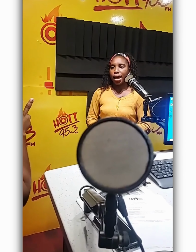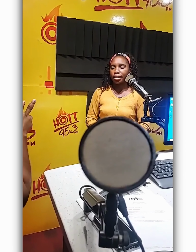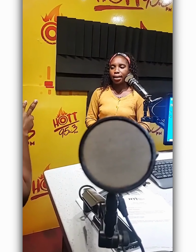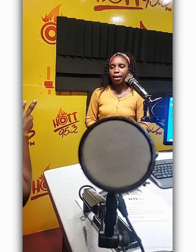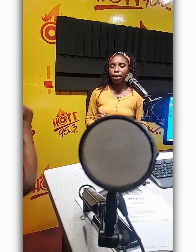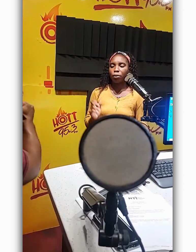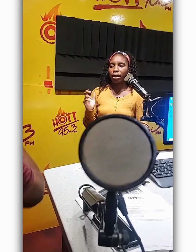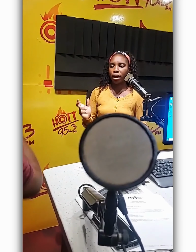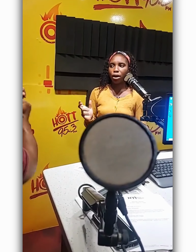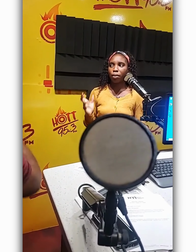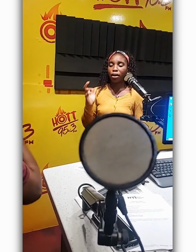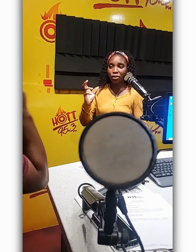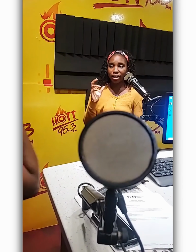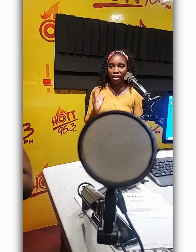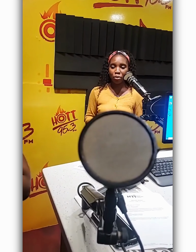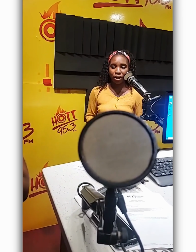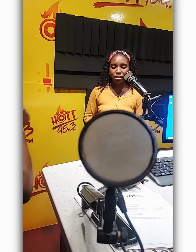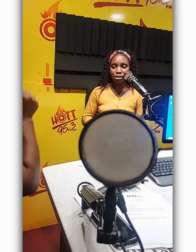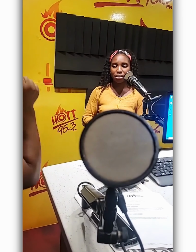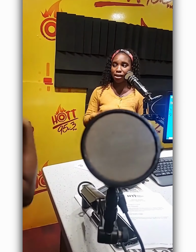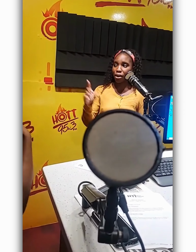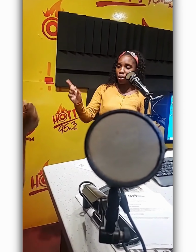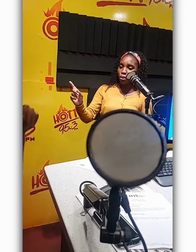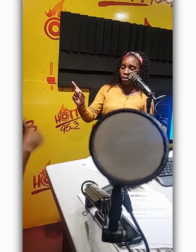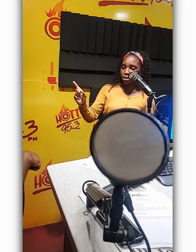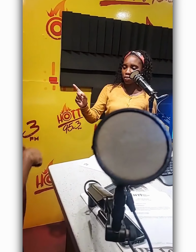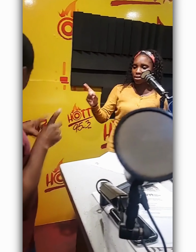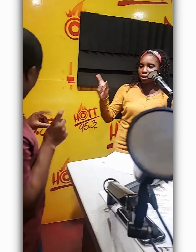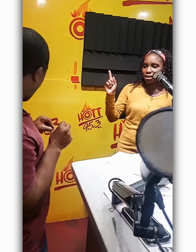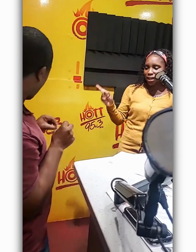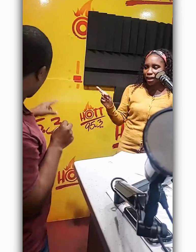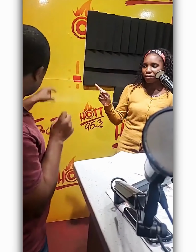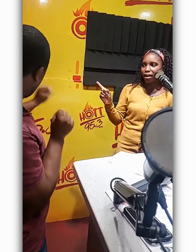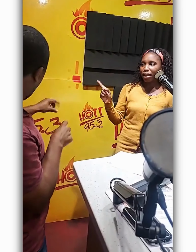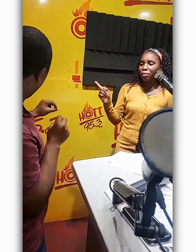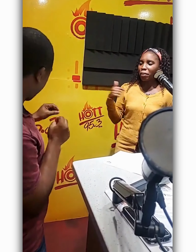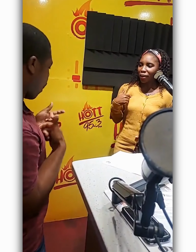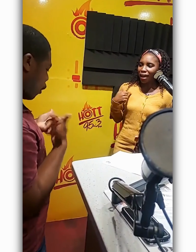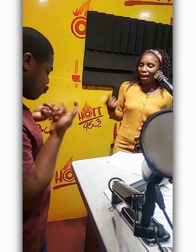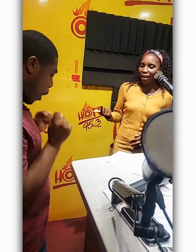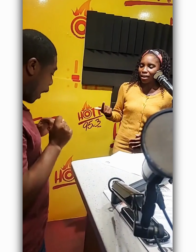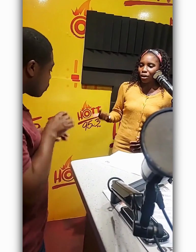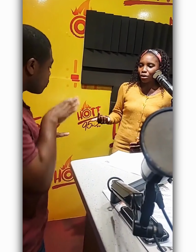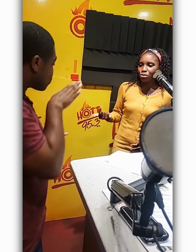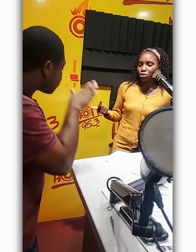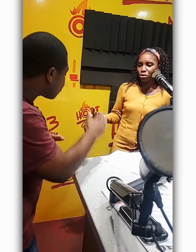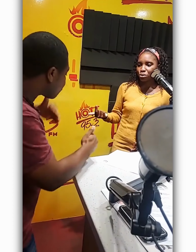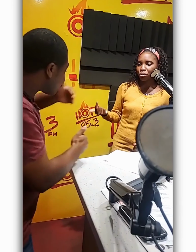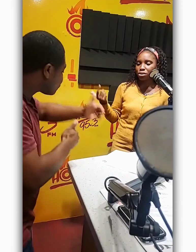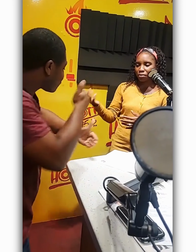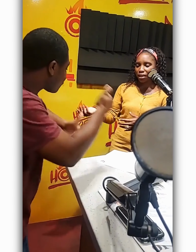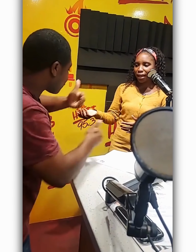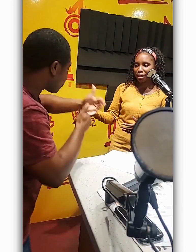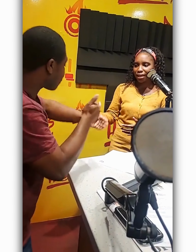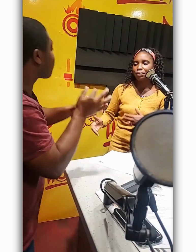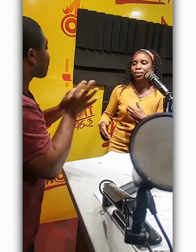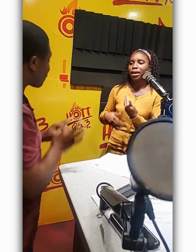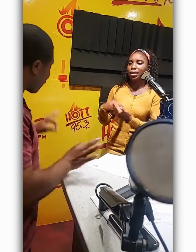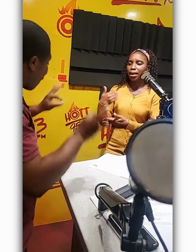and then it would help other deaf persons to see, oh, this person is deaf, maybe I can also do something like this, and then it